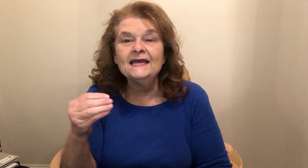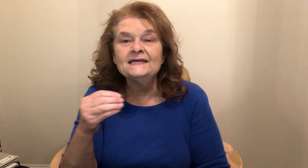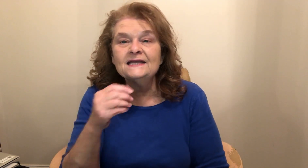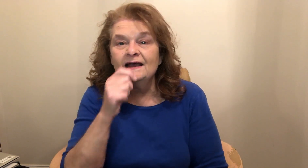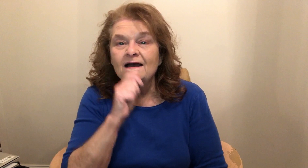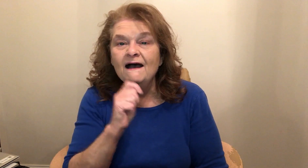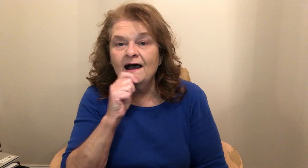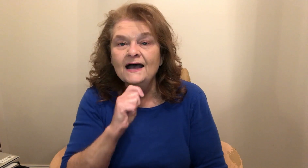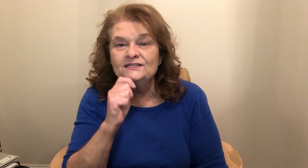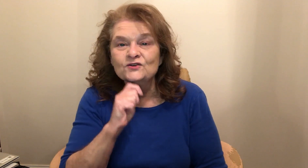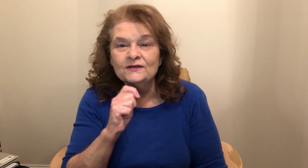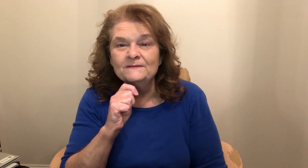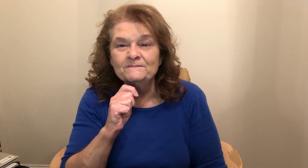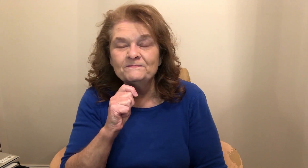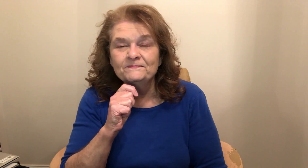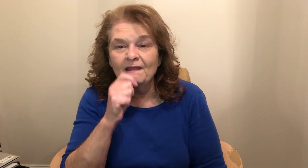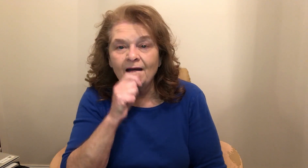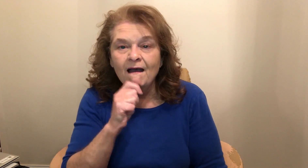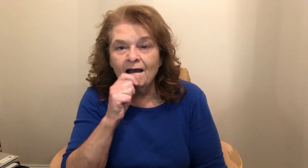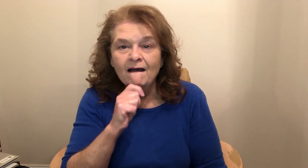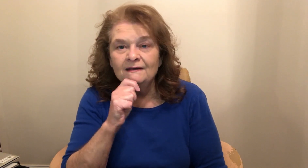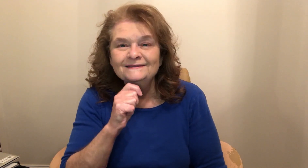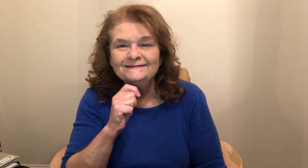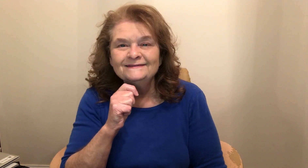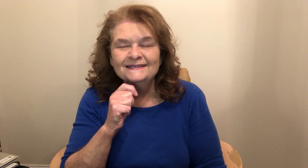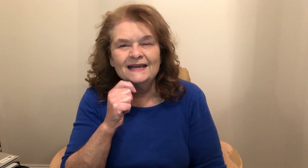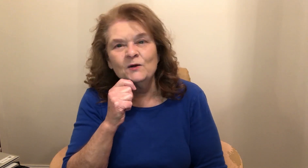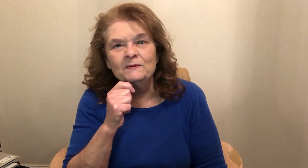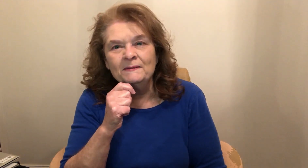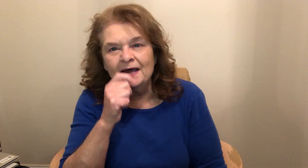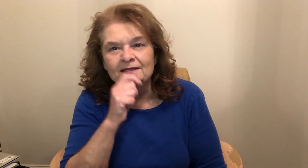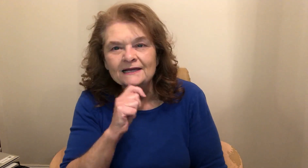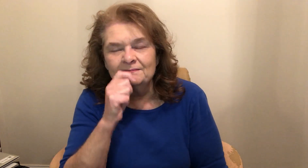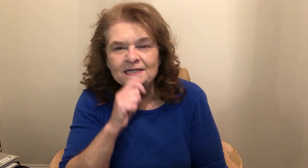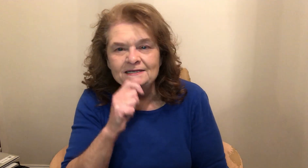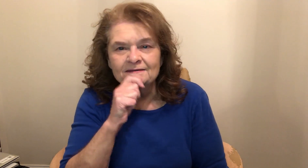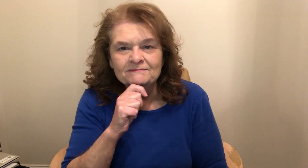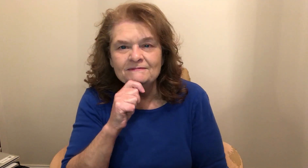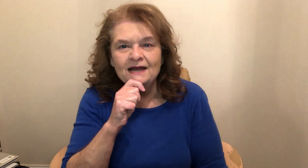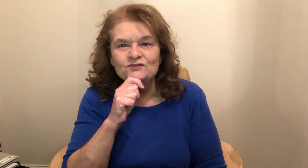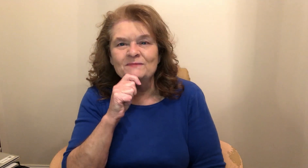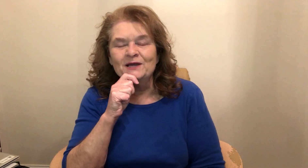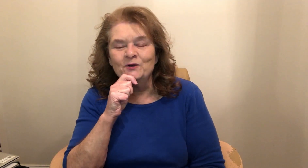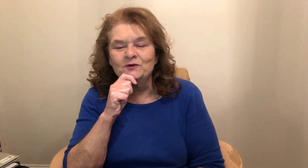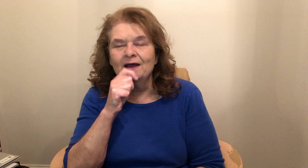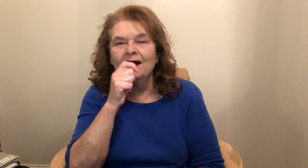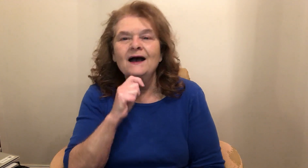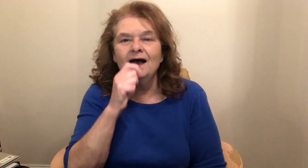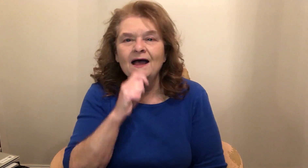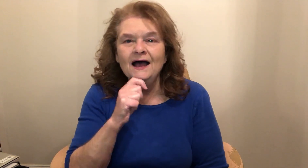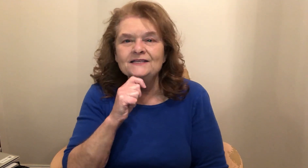and ice cream. Gonna open my mouth like I'm eating an ice cream cone. Ice